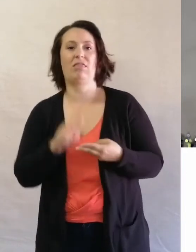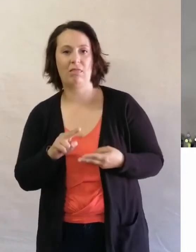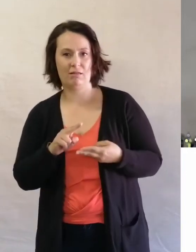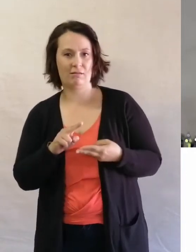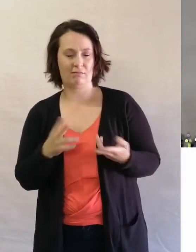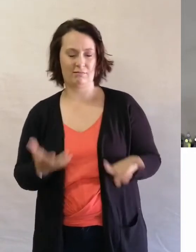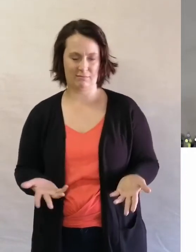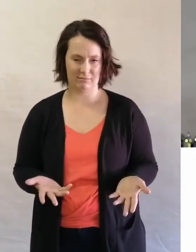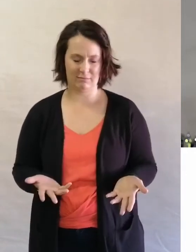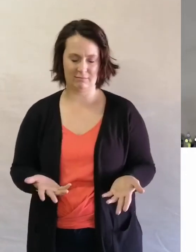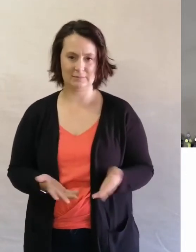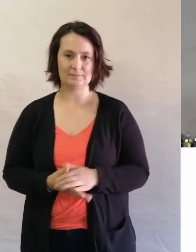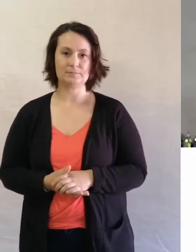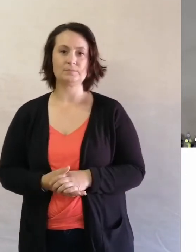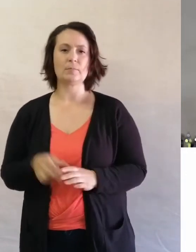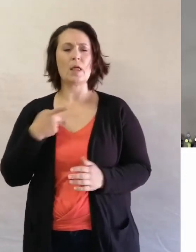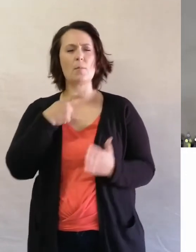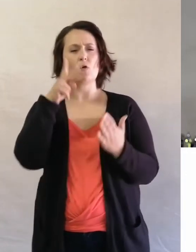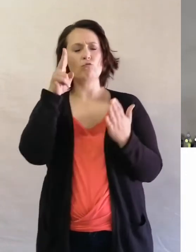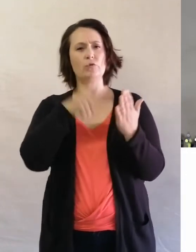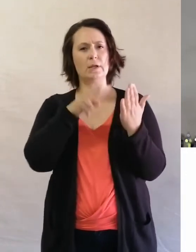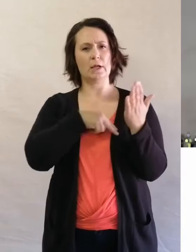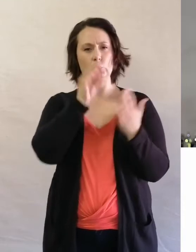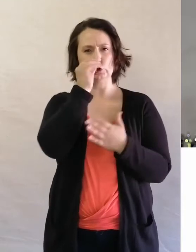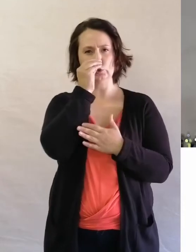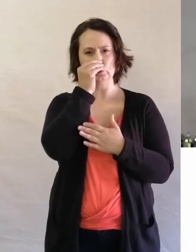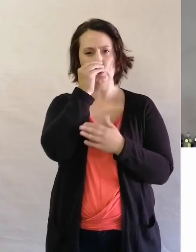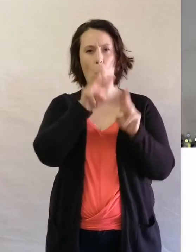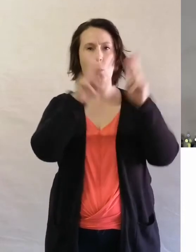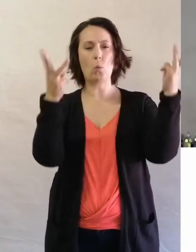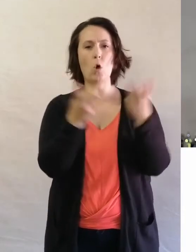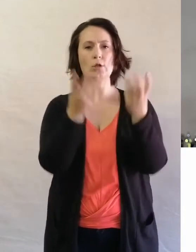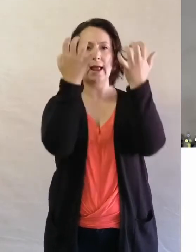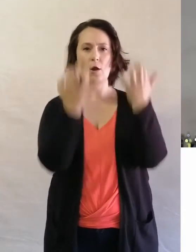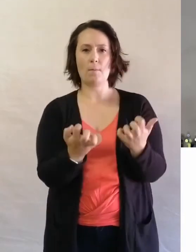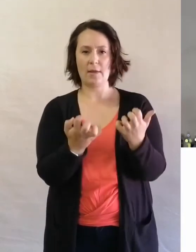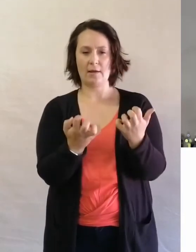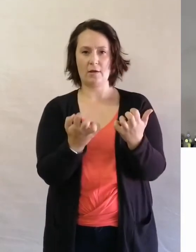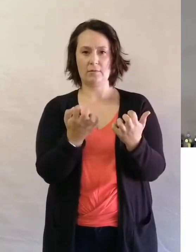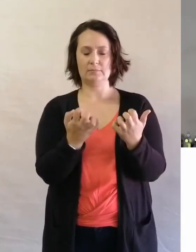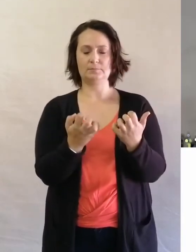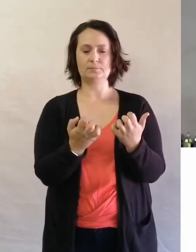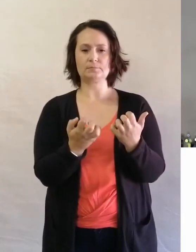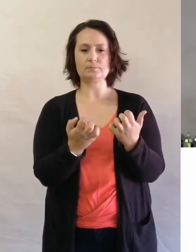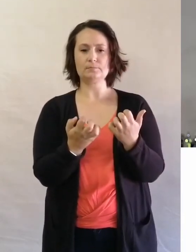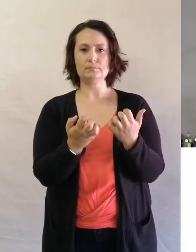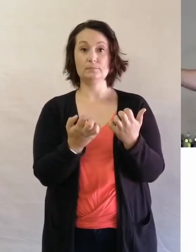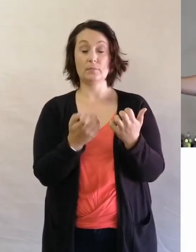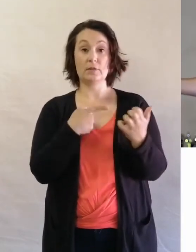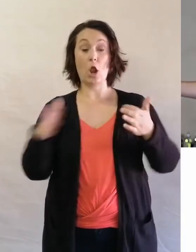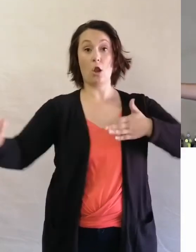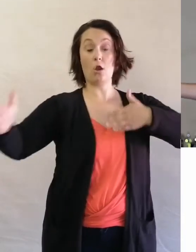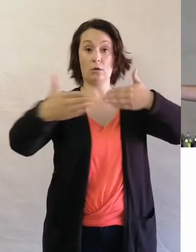us. I was reading an article by the World Economic Forum the other day, and it said this lockdown, because this is an